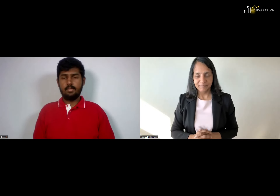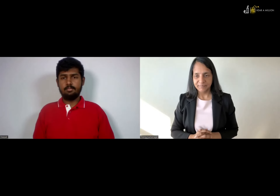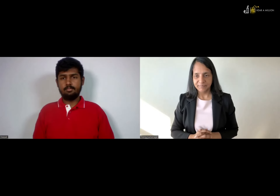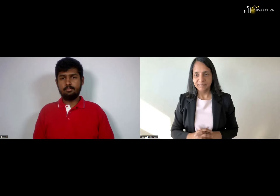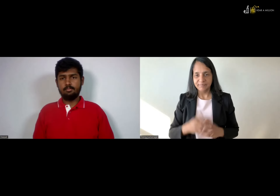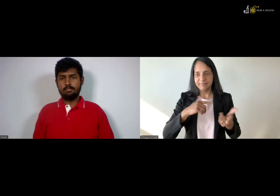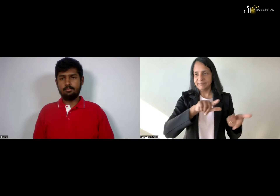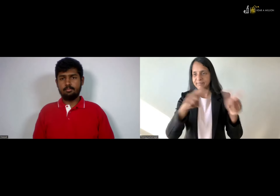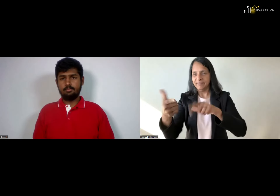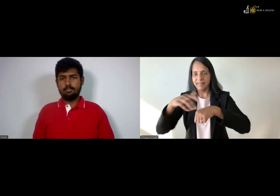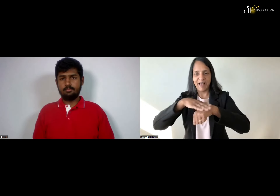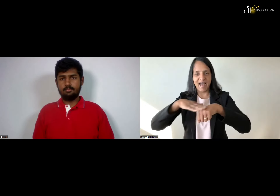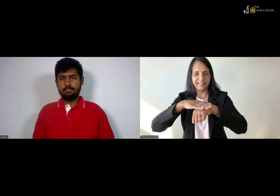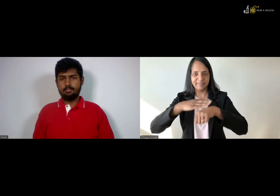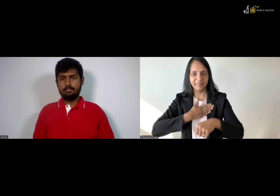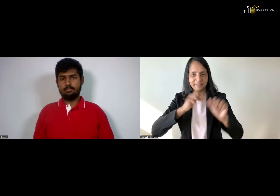do the same thing in India as well.